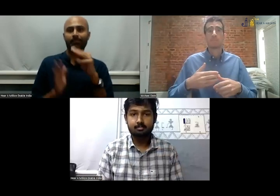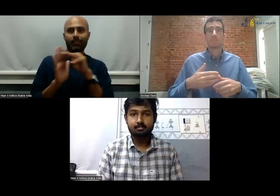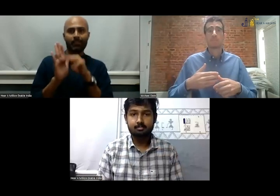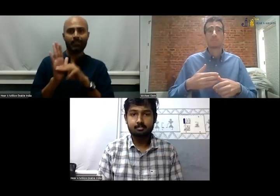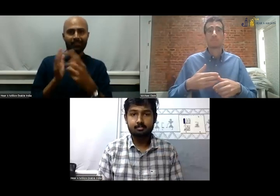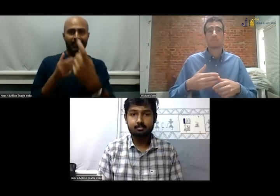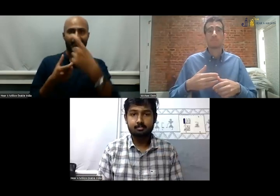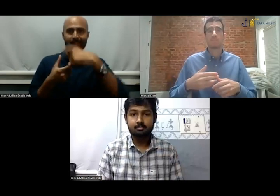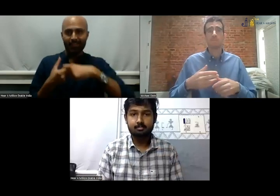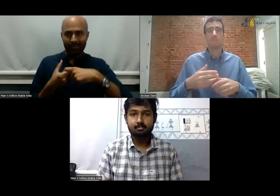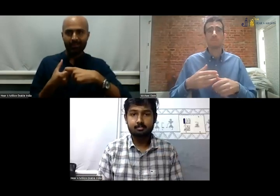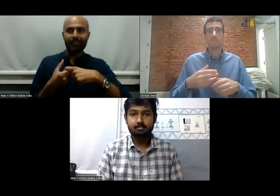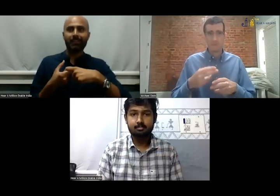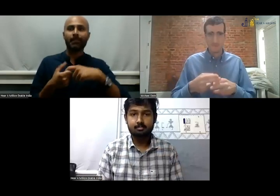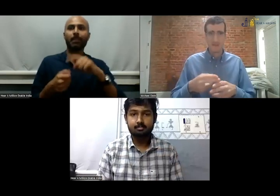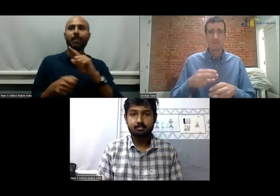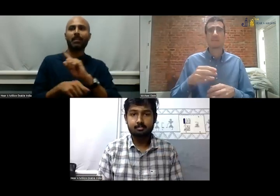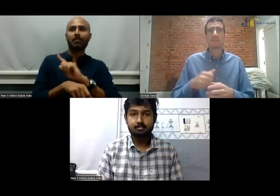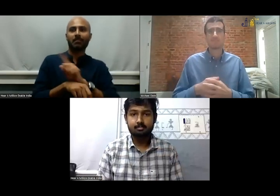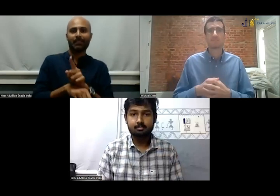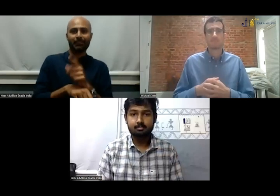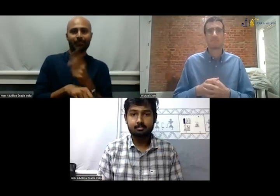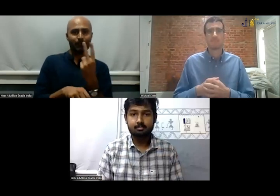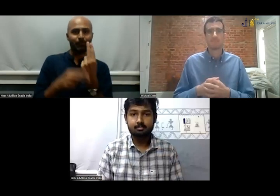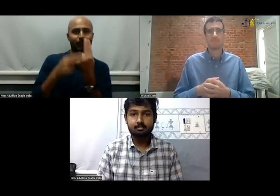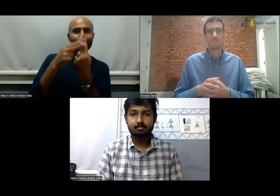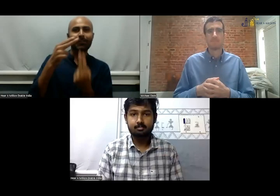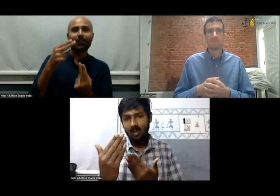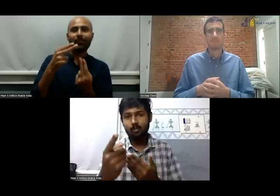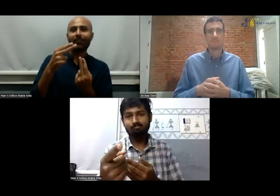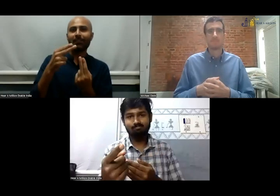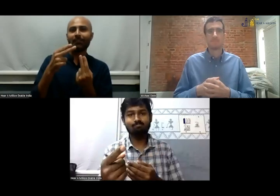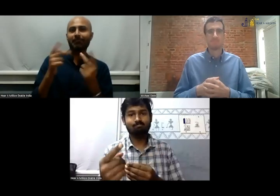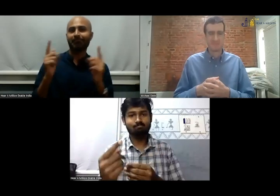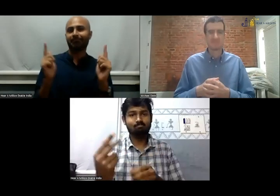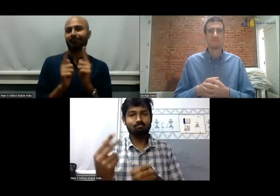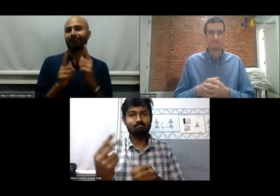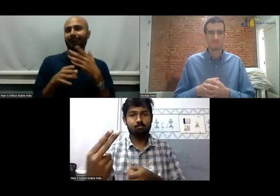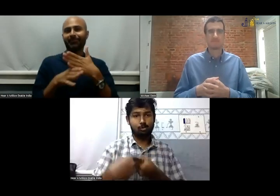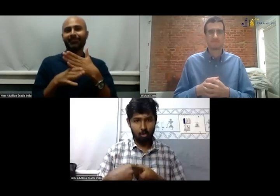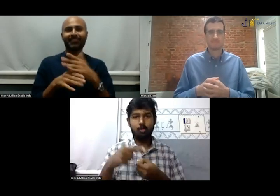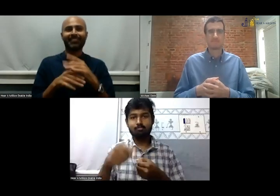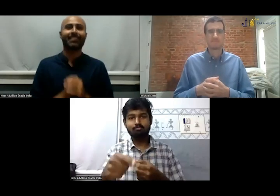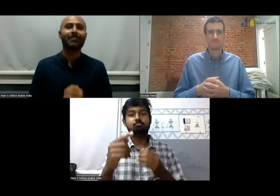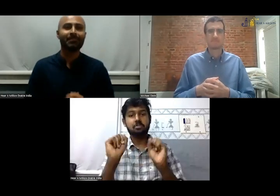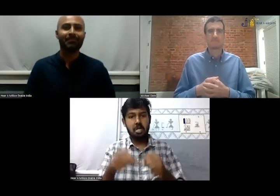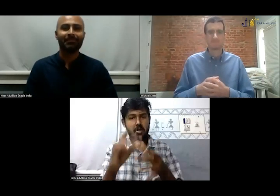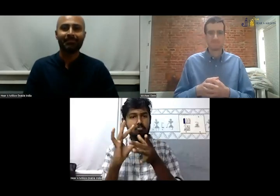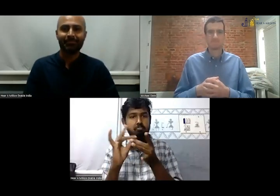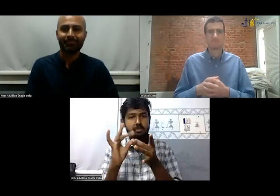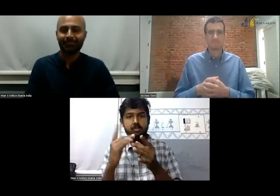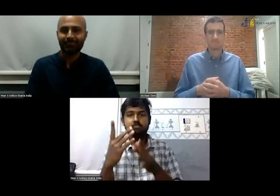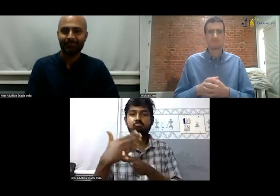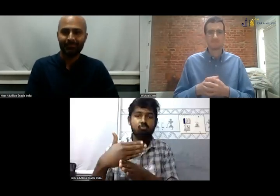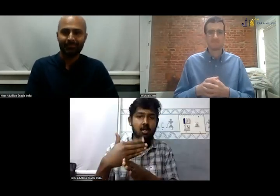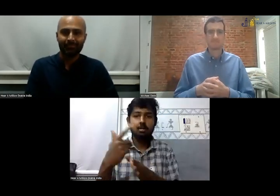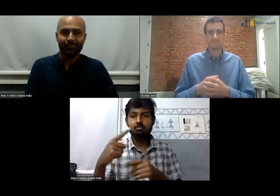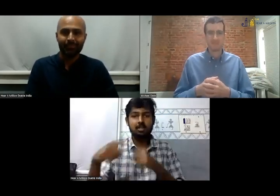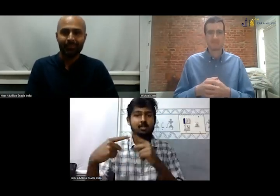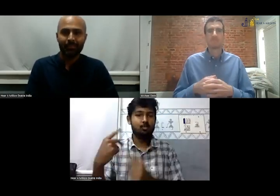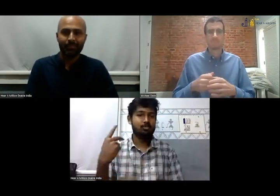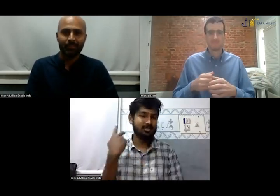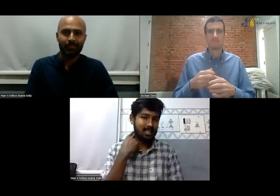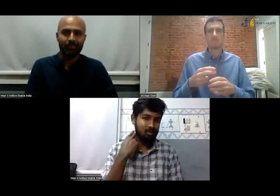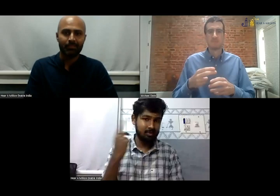ISL. Okay, thank you, Michael, for joining us. You have 2 minutes to share your story.